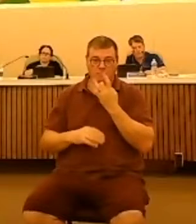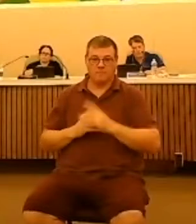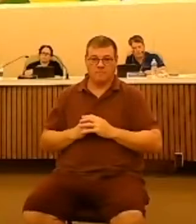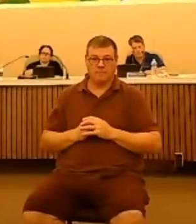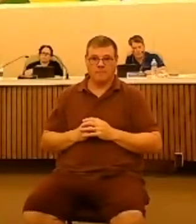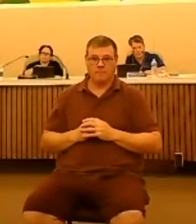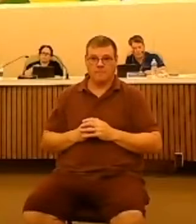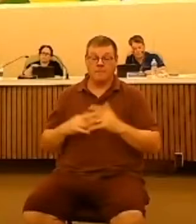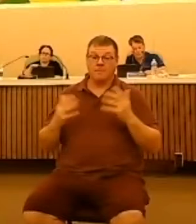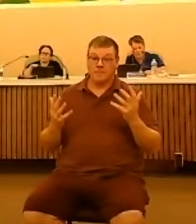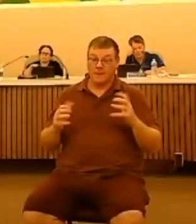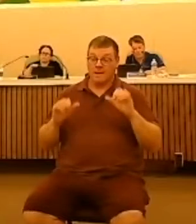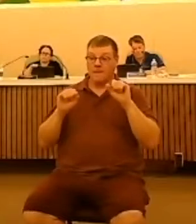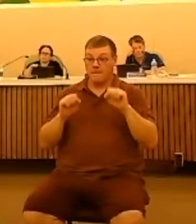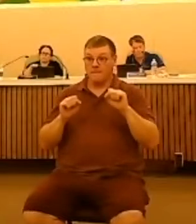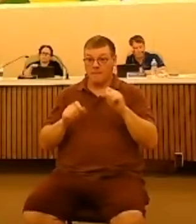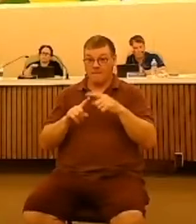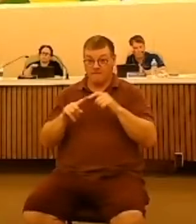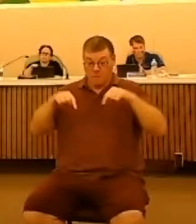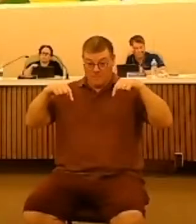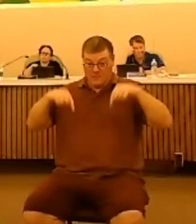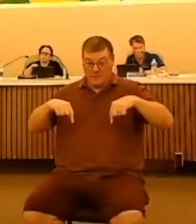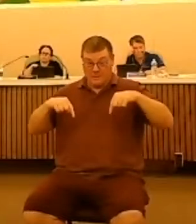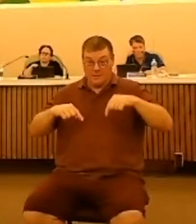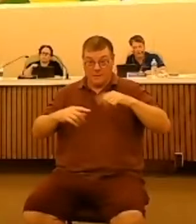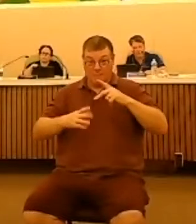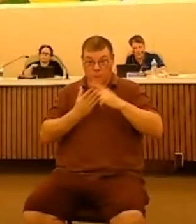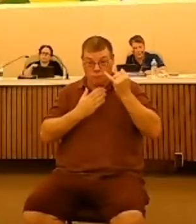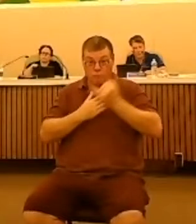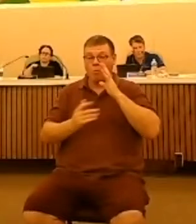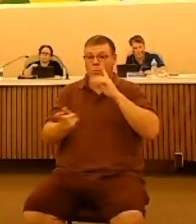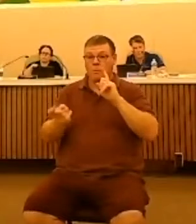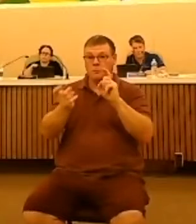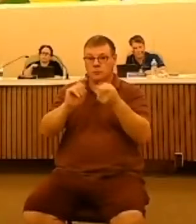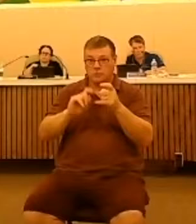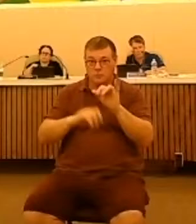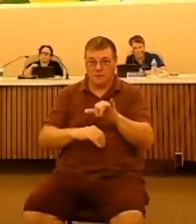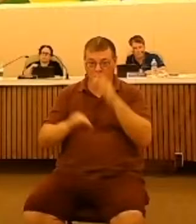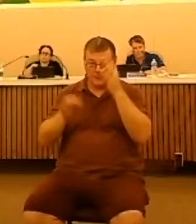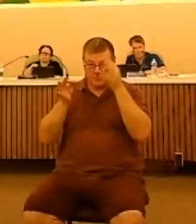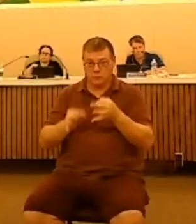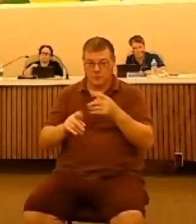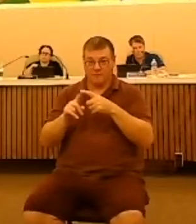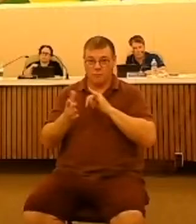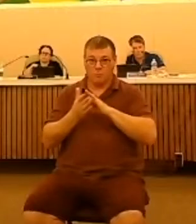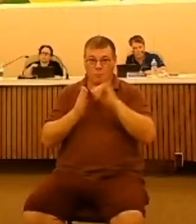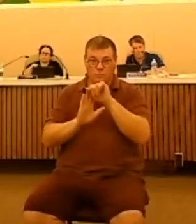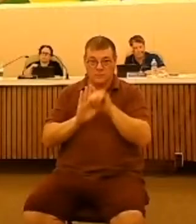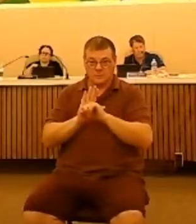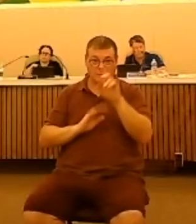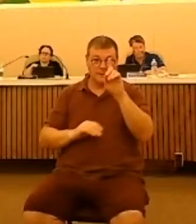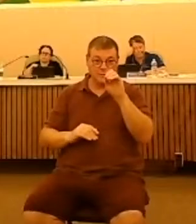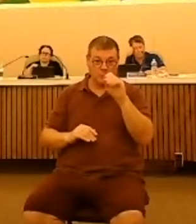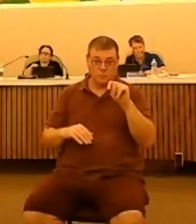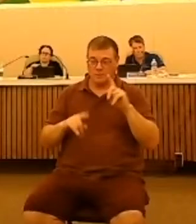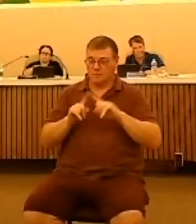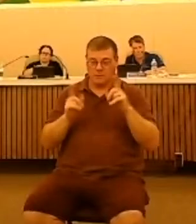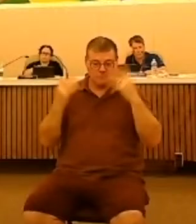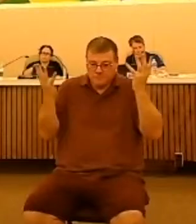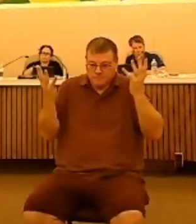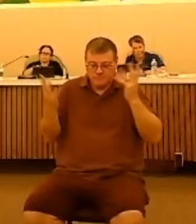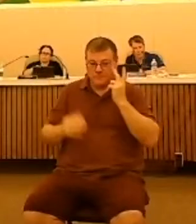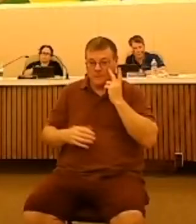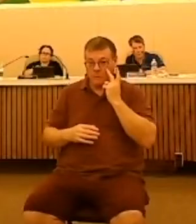It's possible that the traffic from this will change that decision from the New York State DOT, but we will